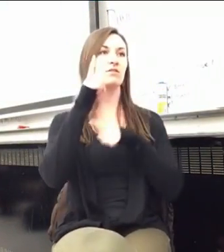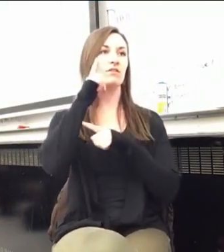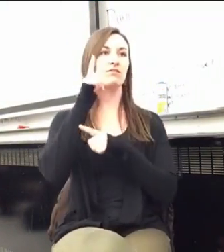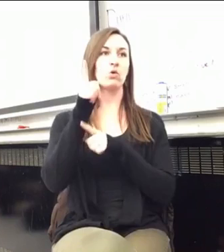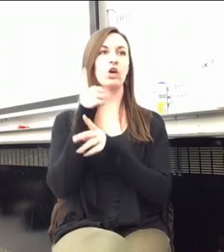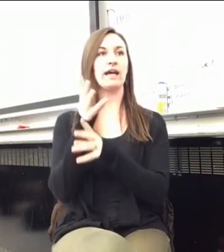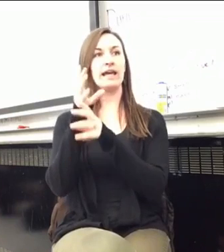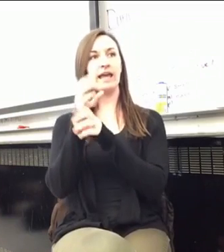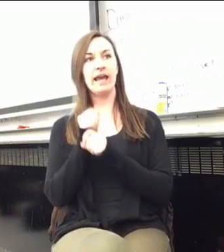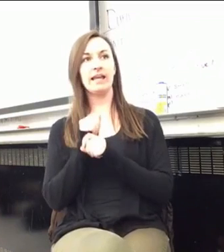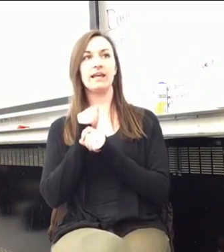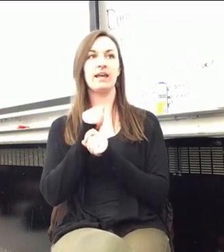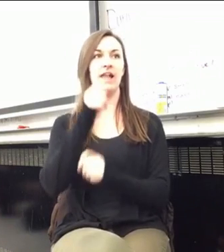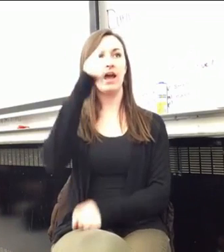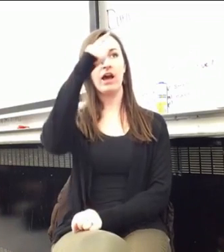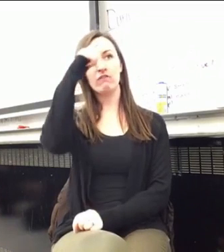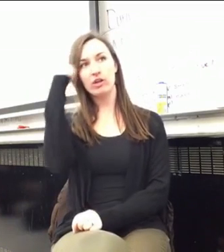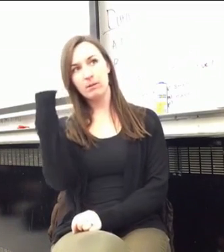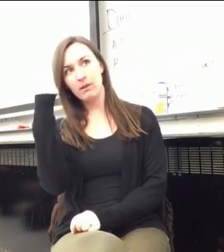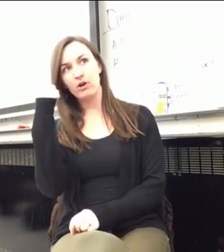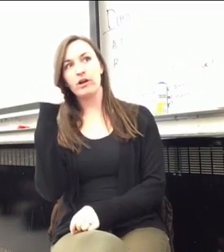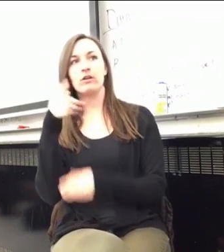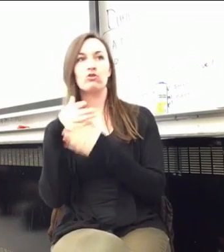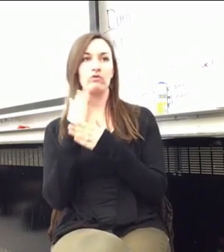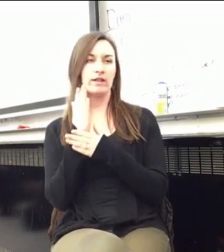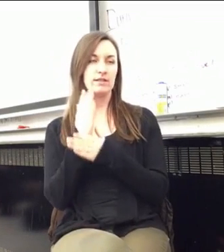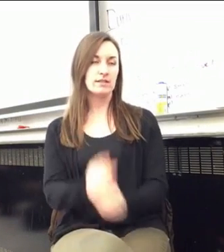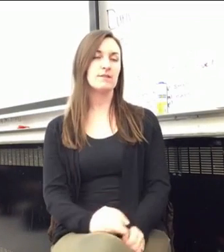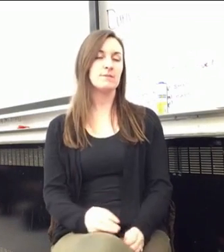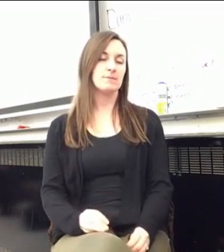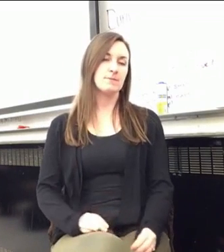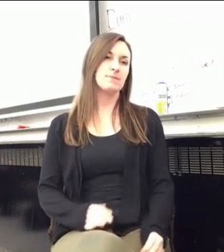African American rights.